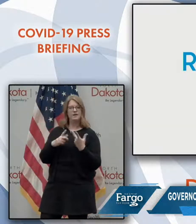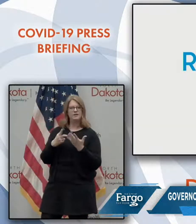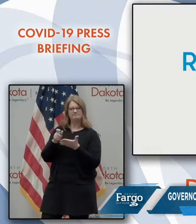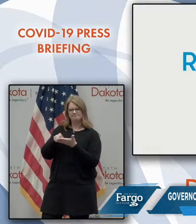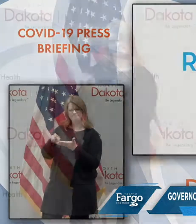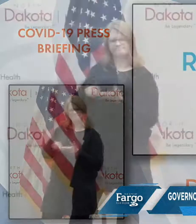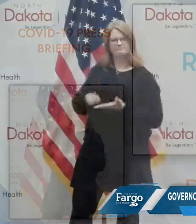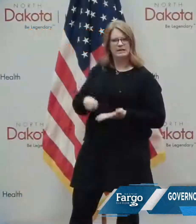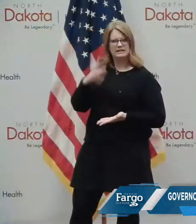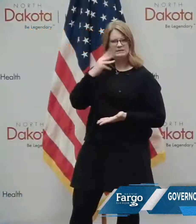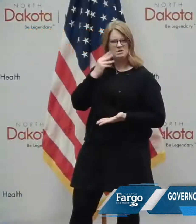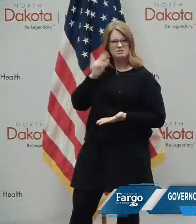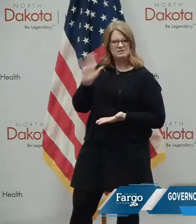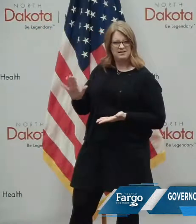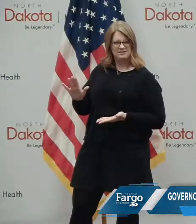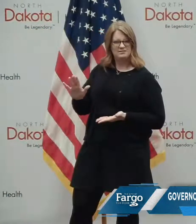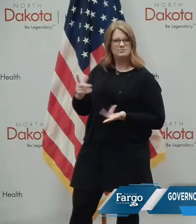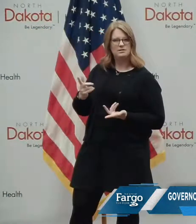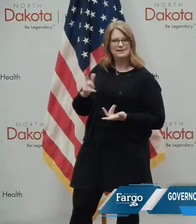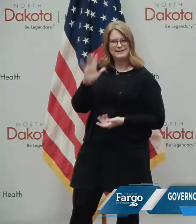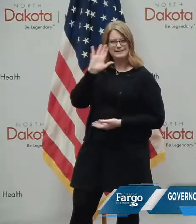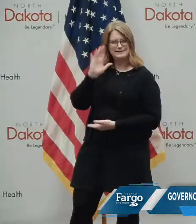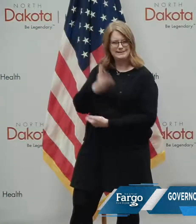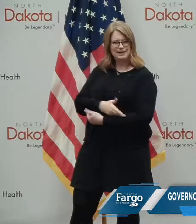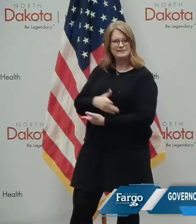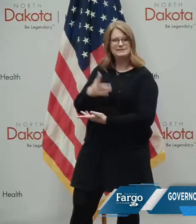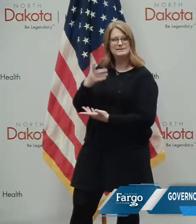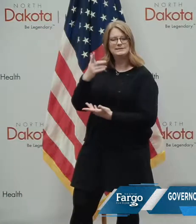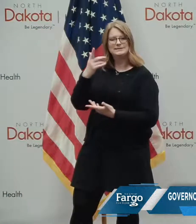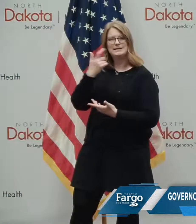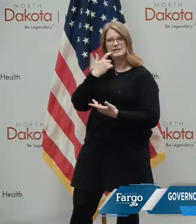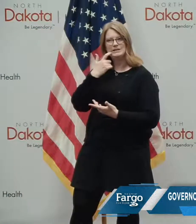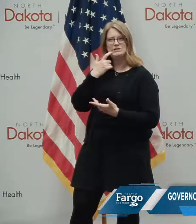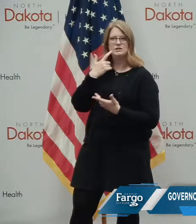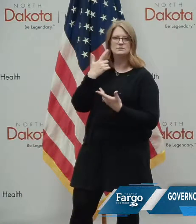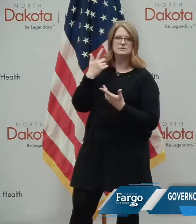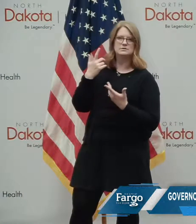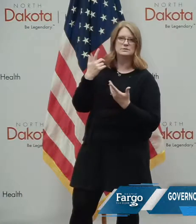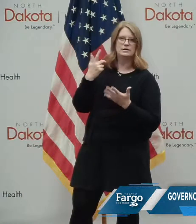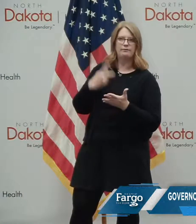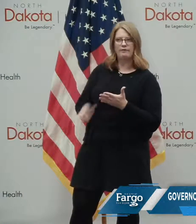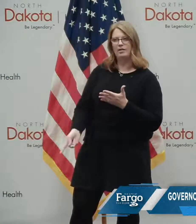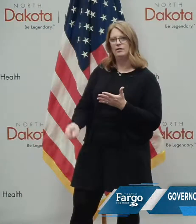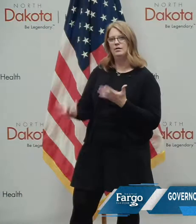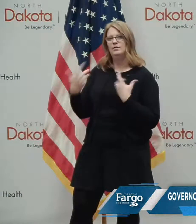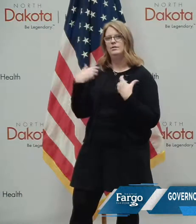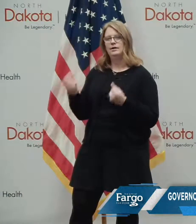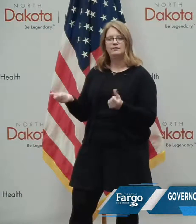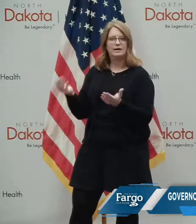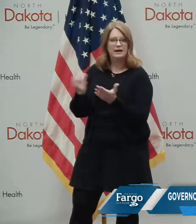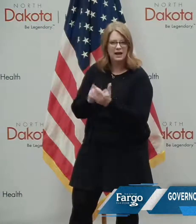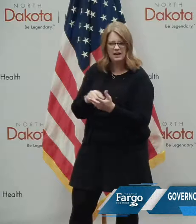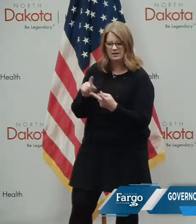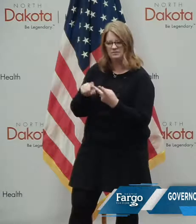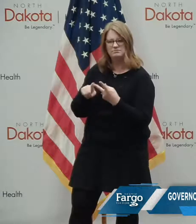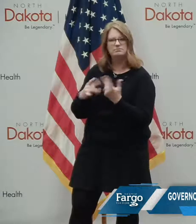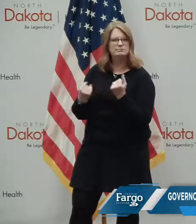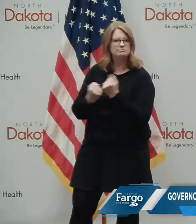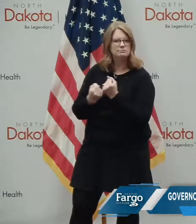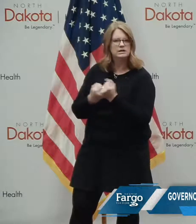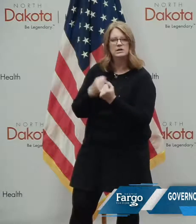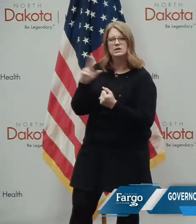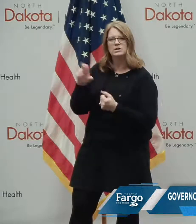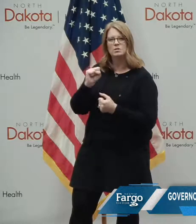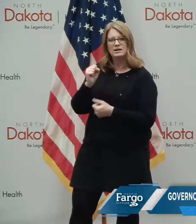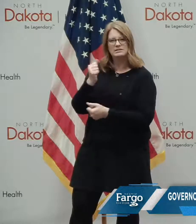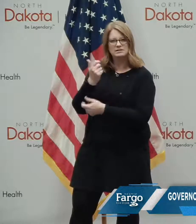his experience with his son's addiction, relapse, and recovery, and he's a advocate on issues surrounding the U.S. drug